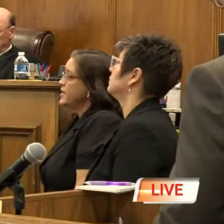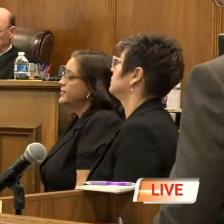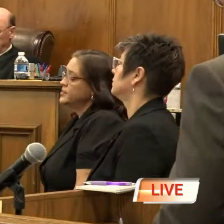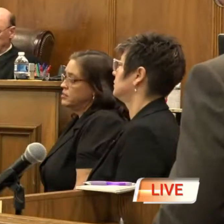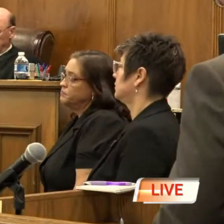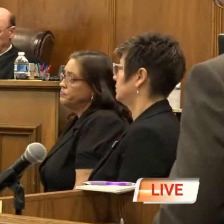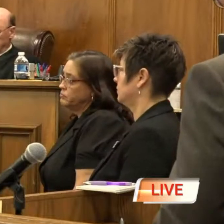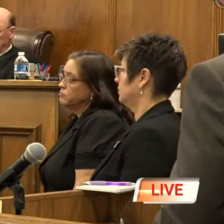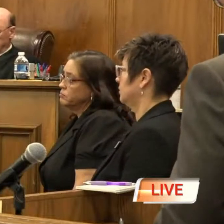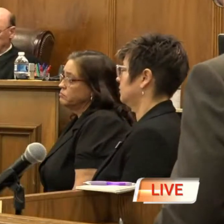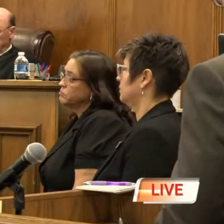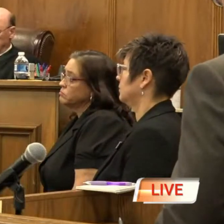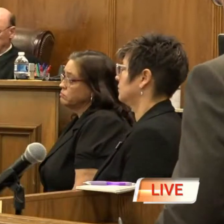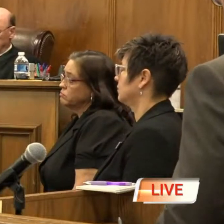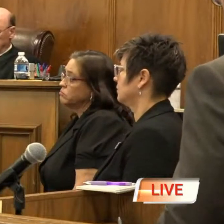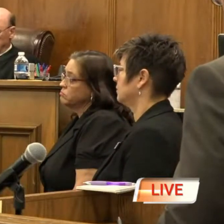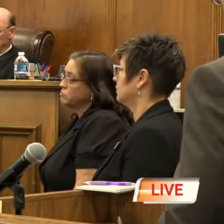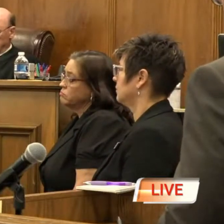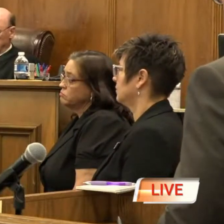Yes,